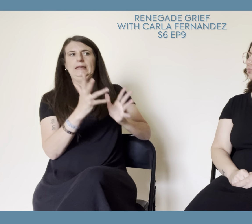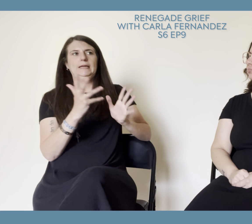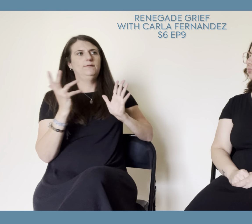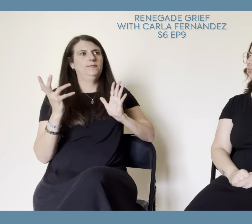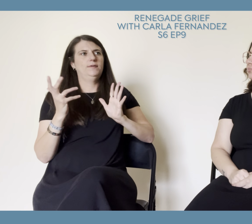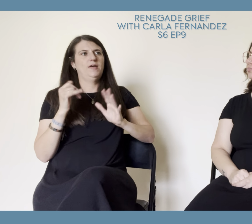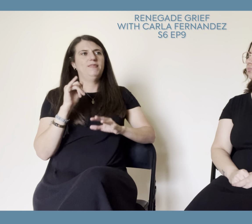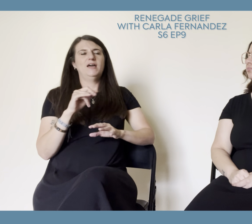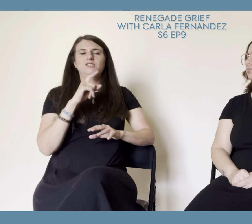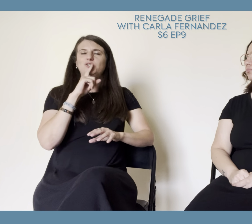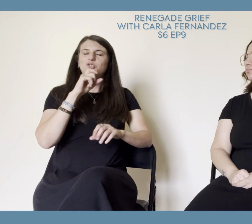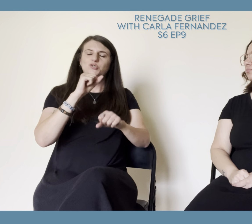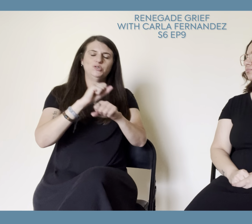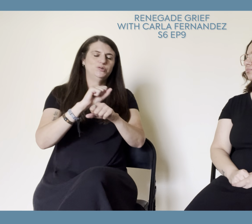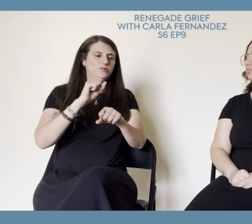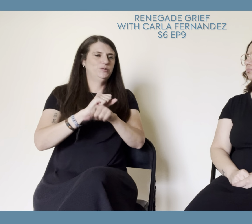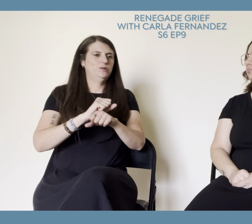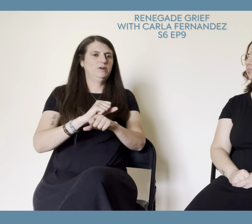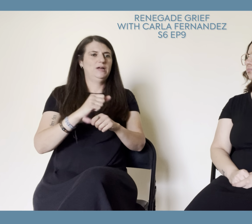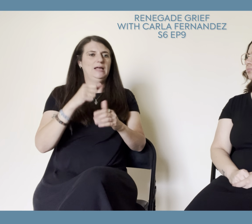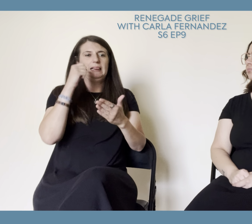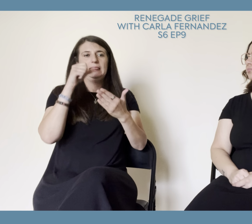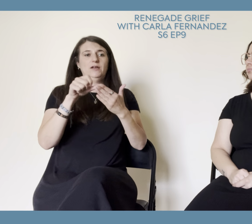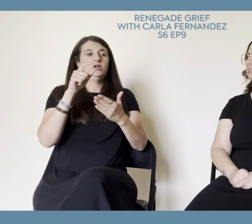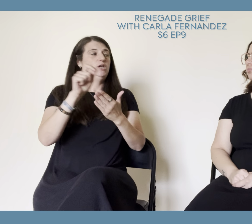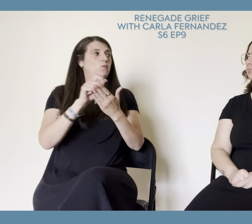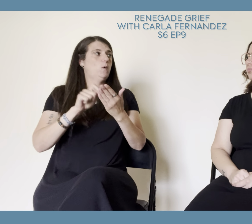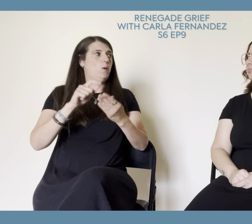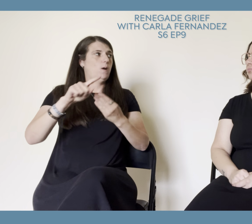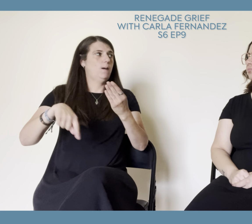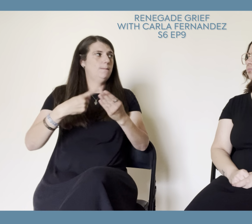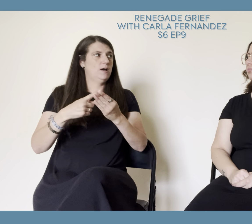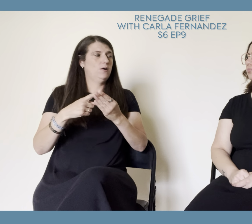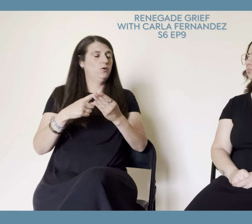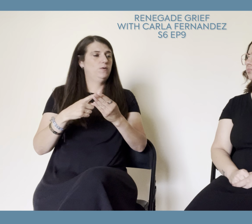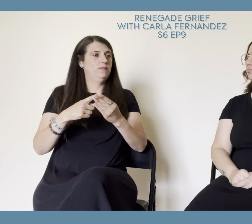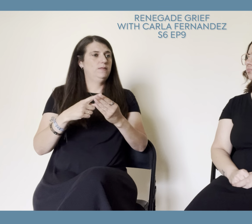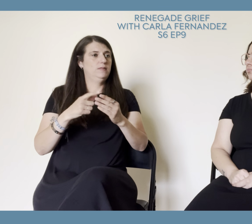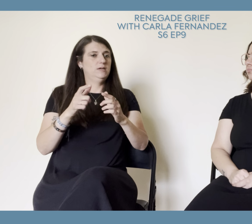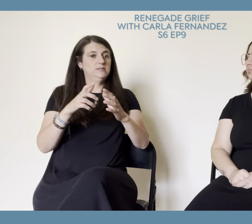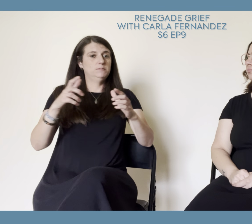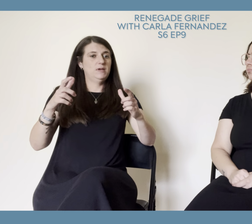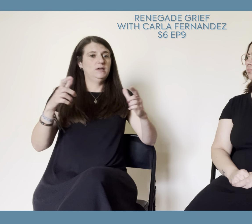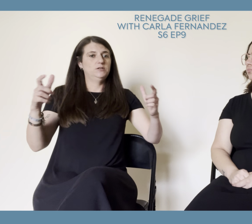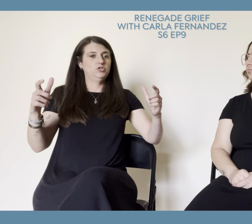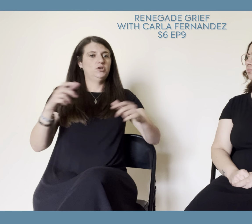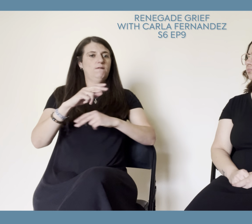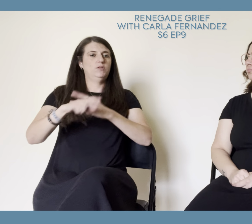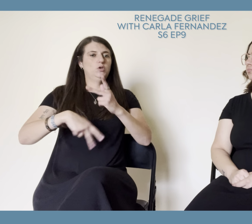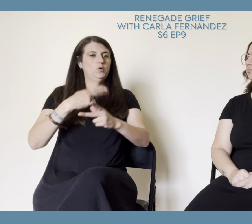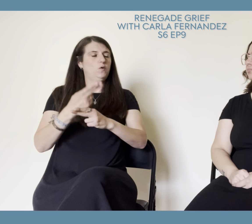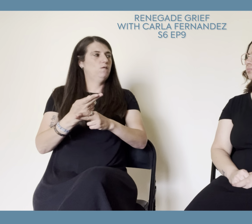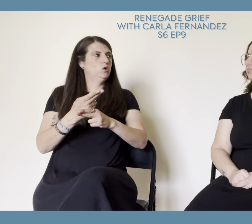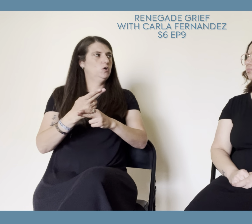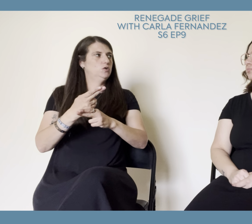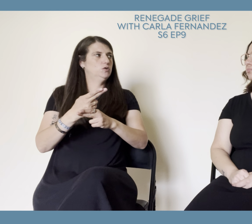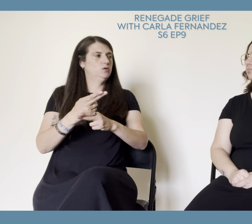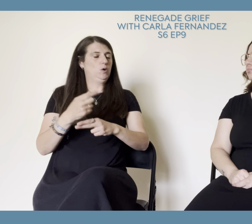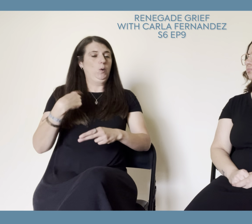thread, and it's a letter that he wrote me about the expansion of the universe and how we live in this universe where the